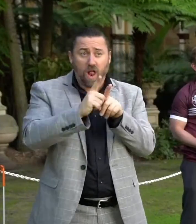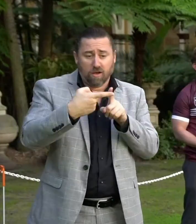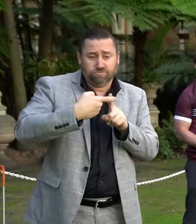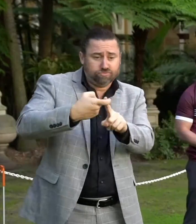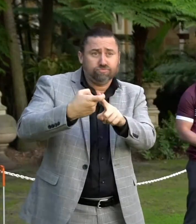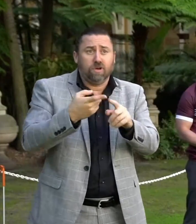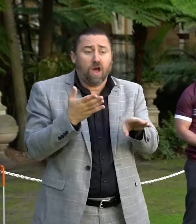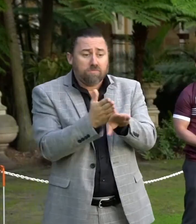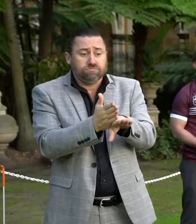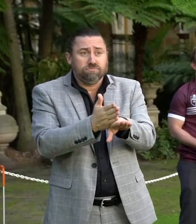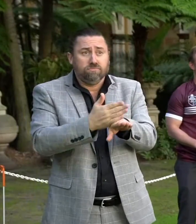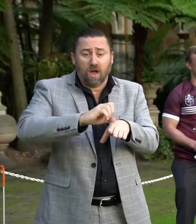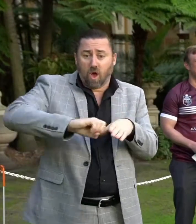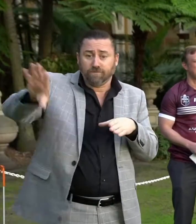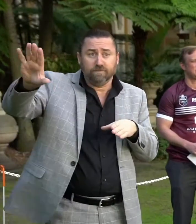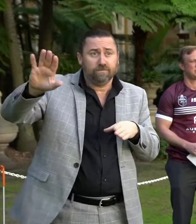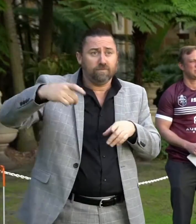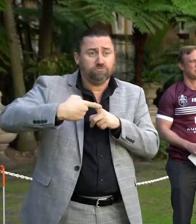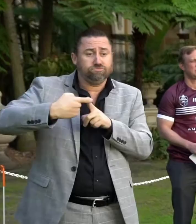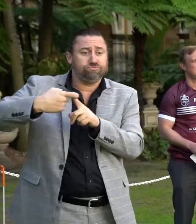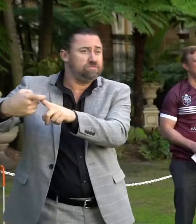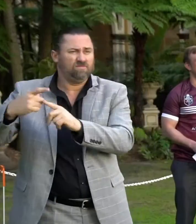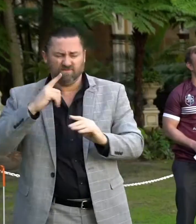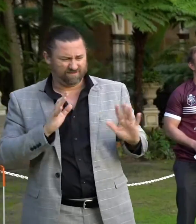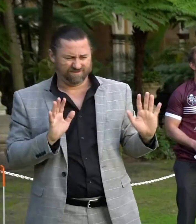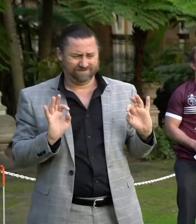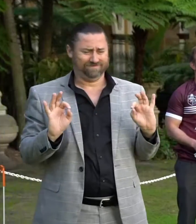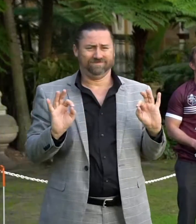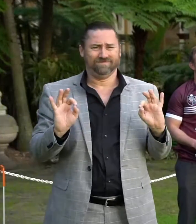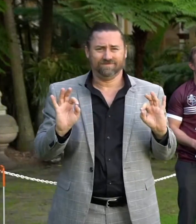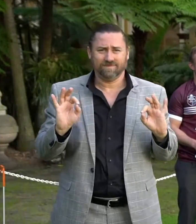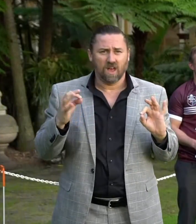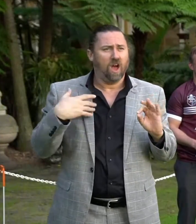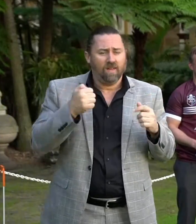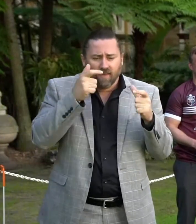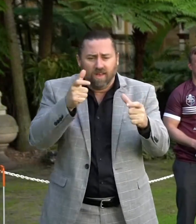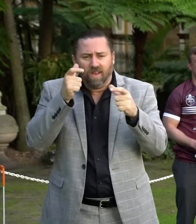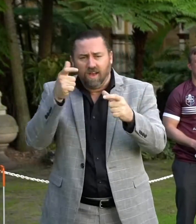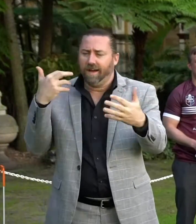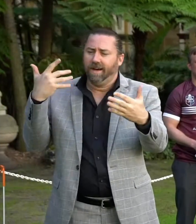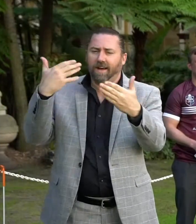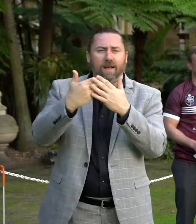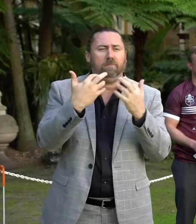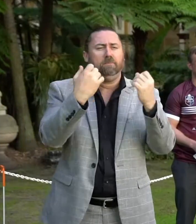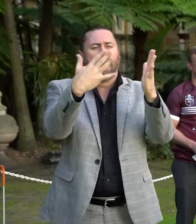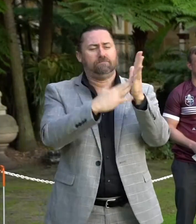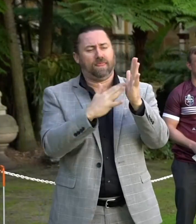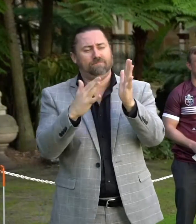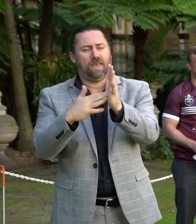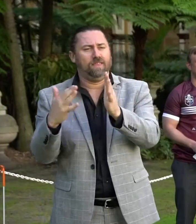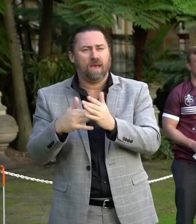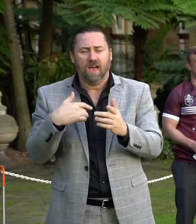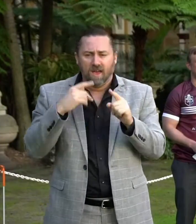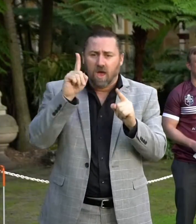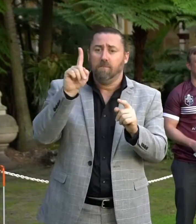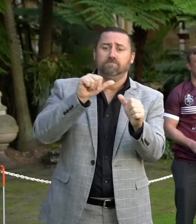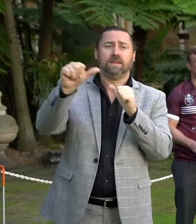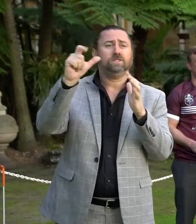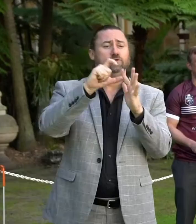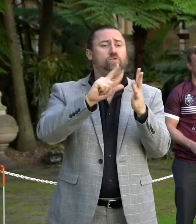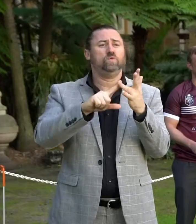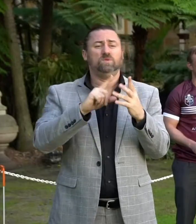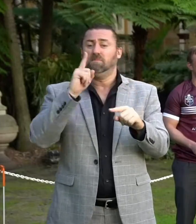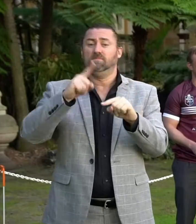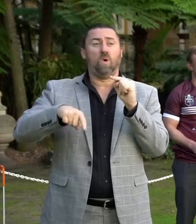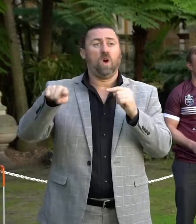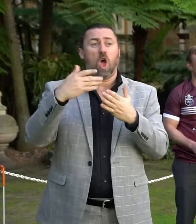at all, or so? No. We've been managing these ships for many, many months now, and we're finding in actual fact that most people on